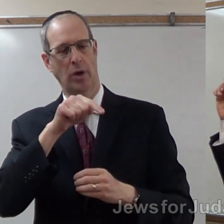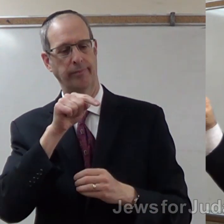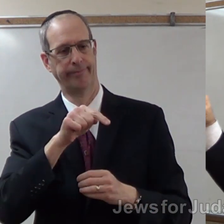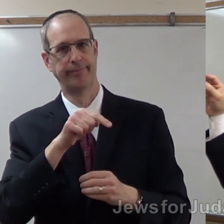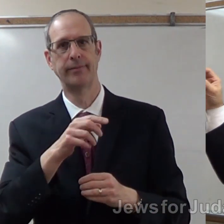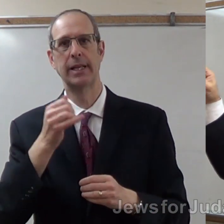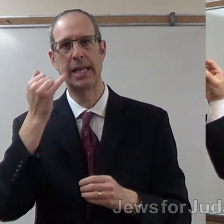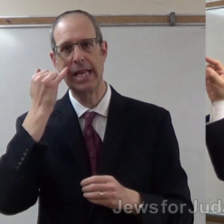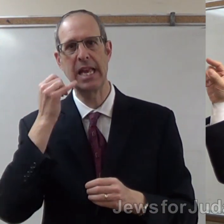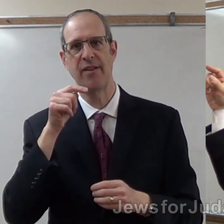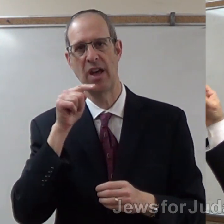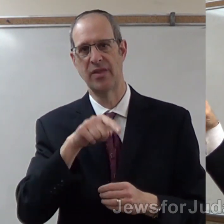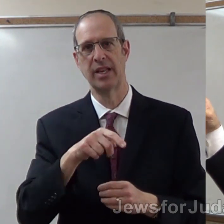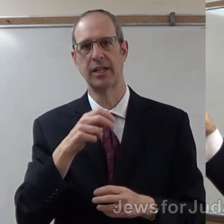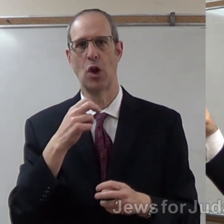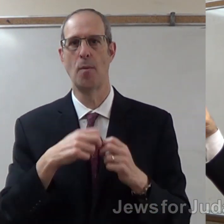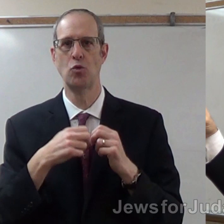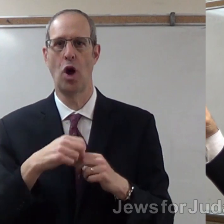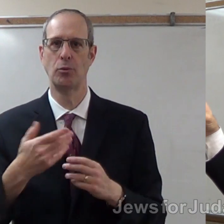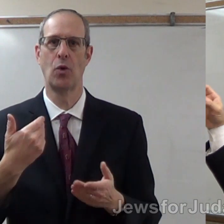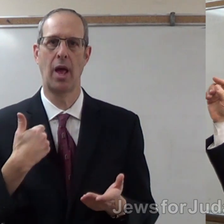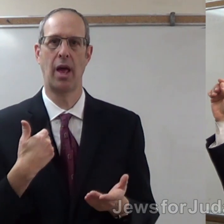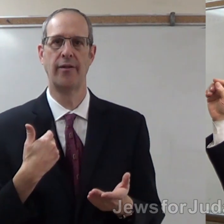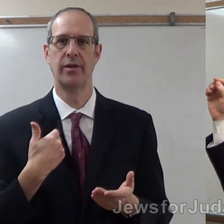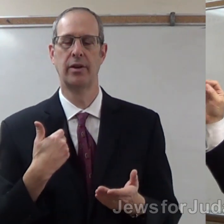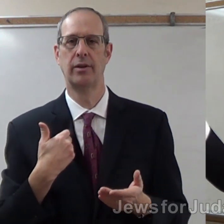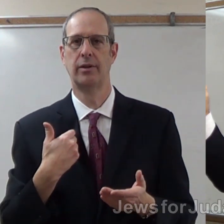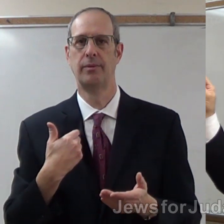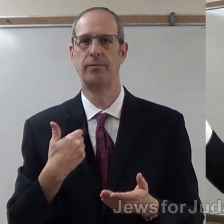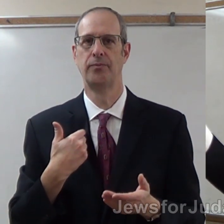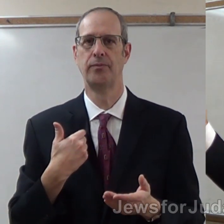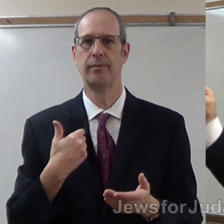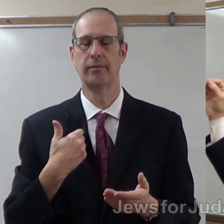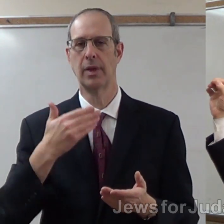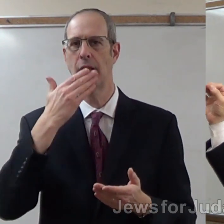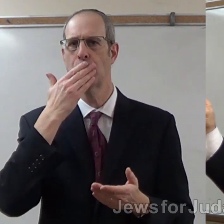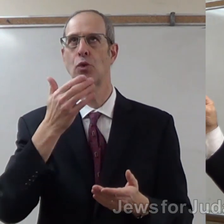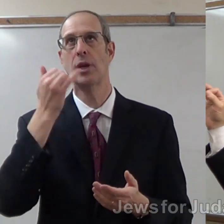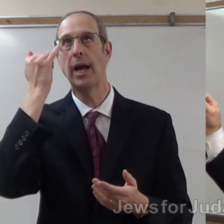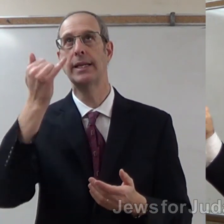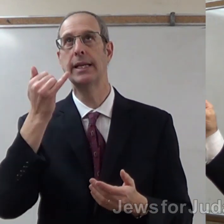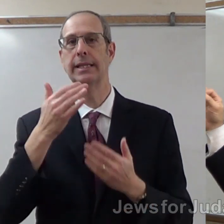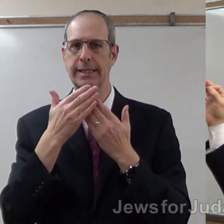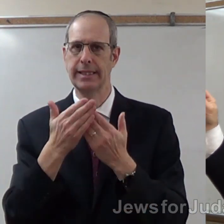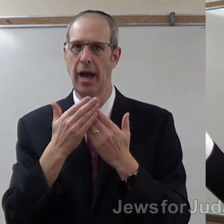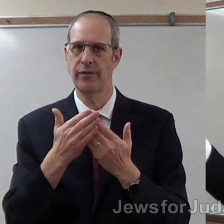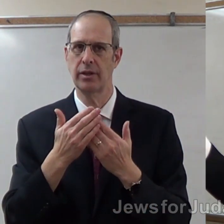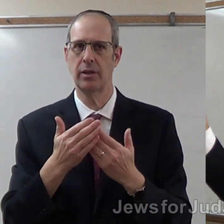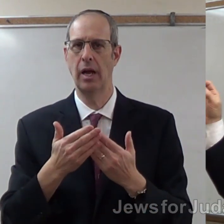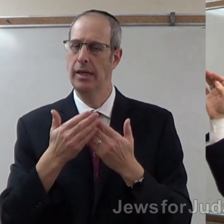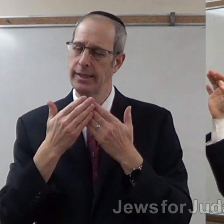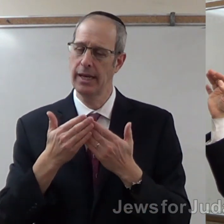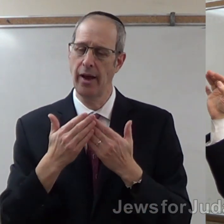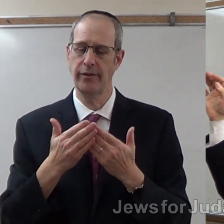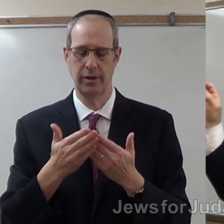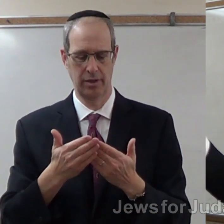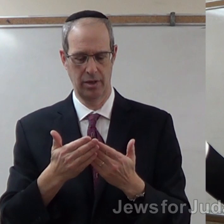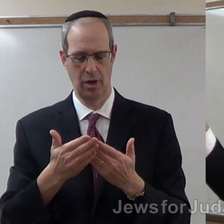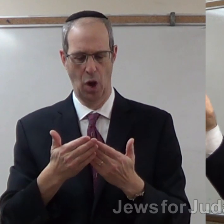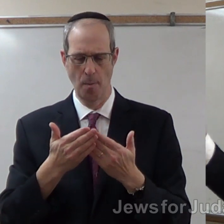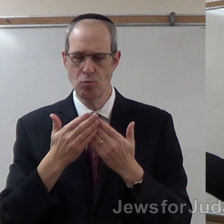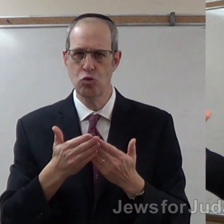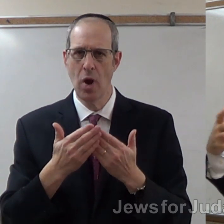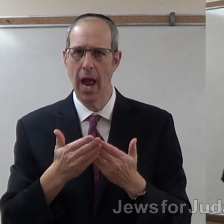So if this is a problem that anyone has, this is a good thing to daven for, to pray to